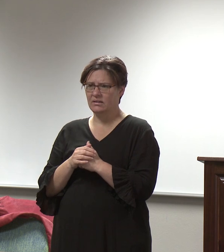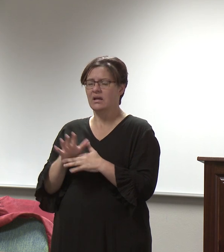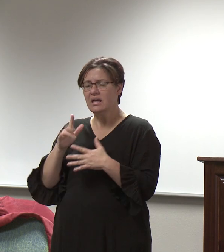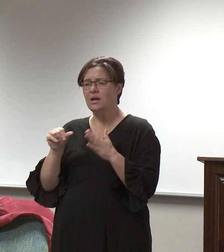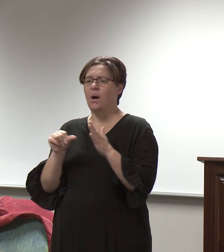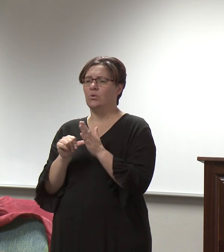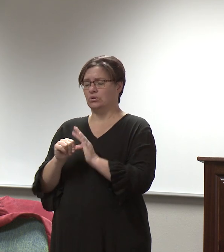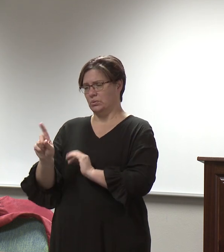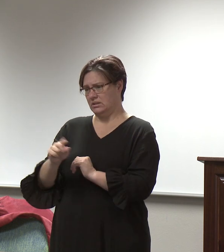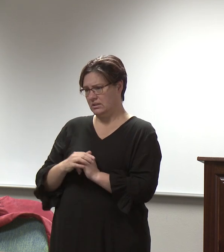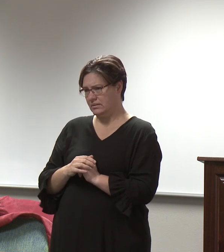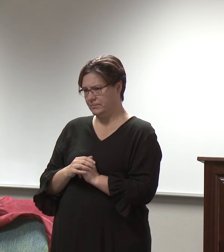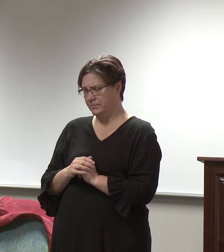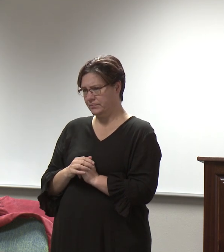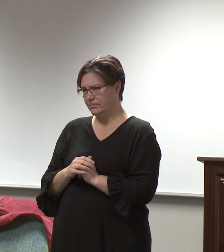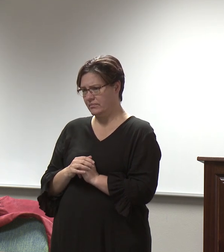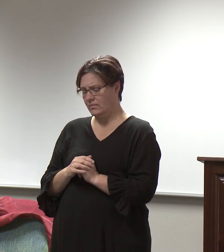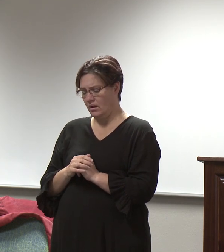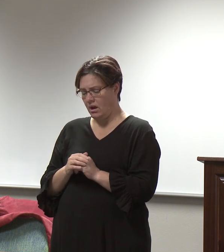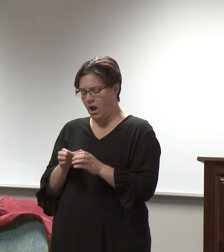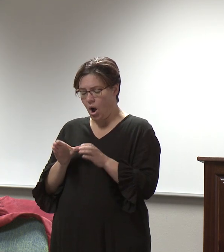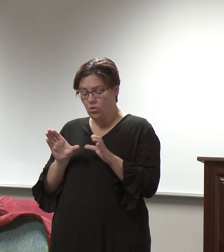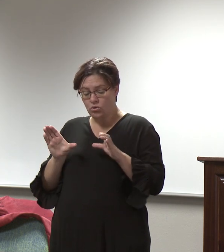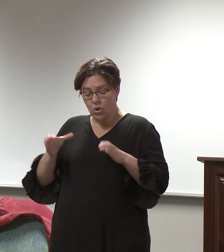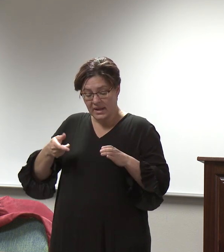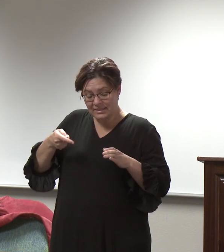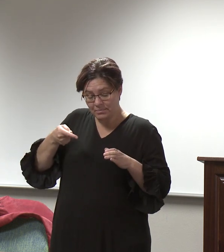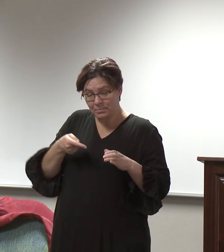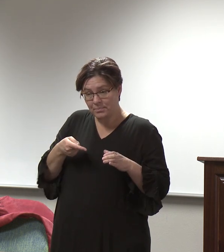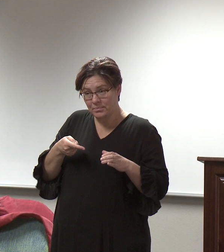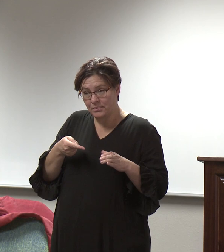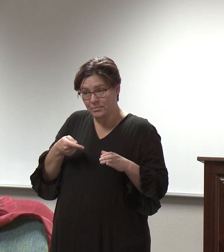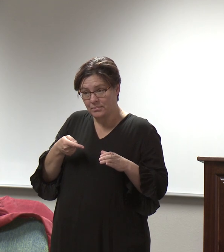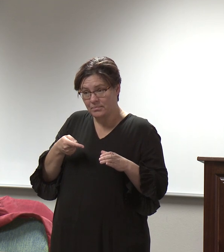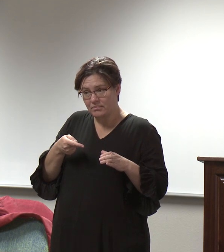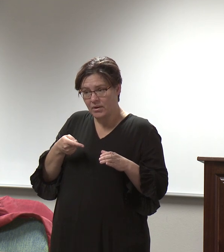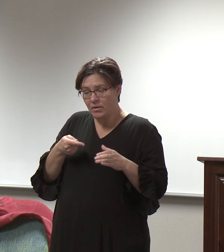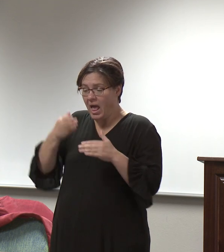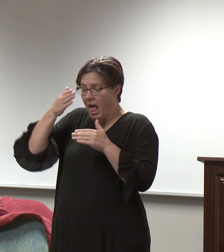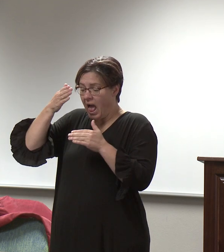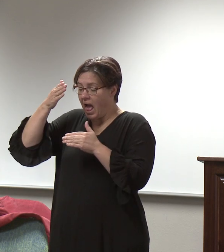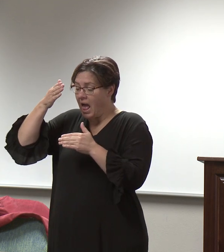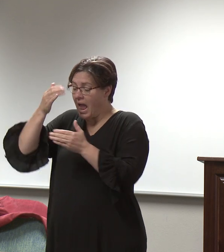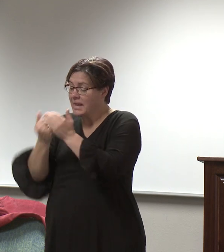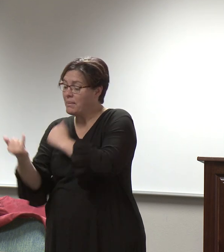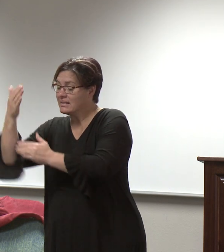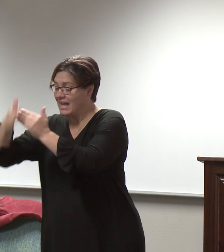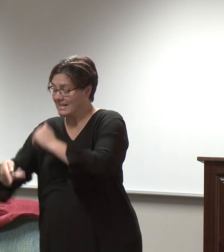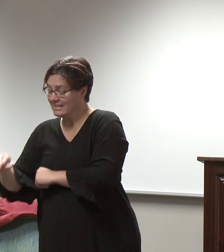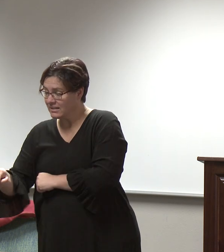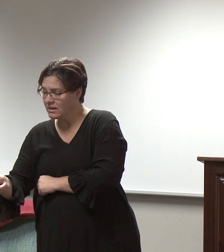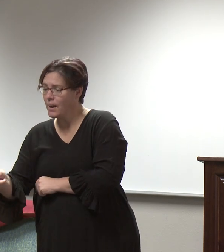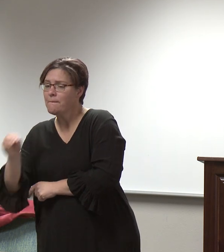very important that colonialism, what ended with independence, was